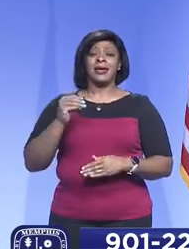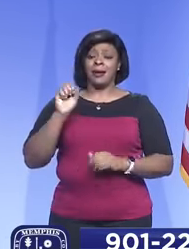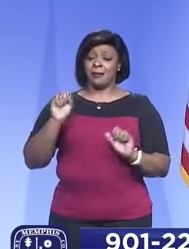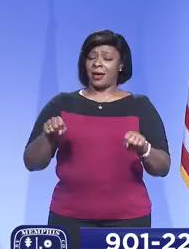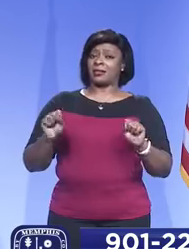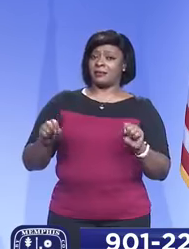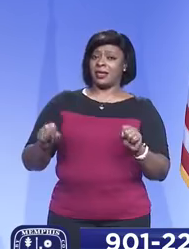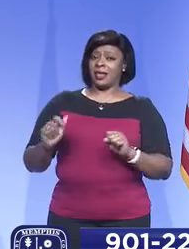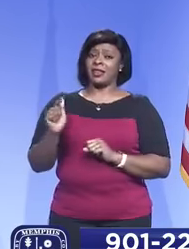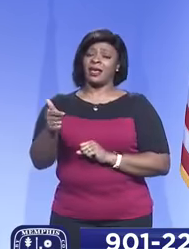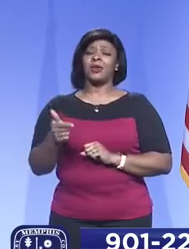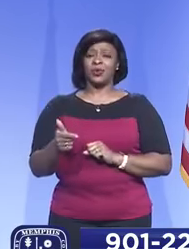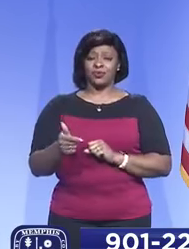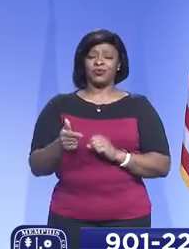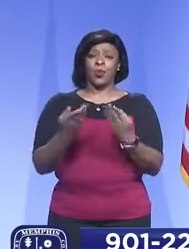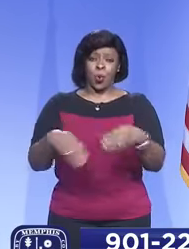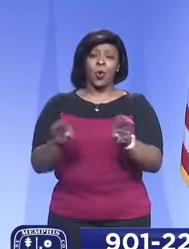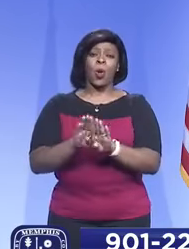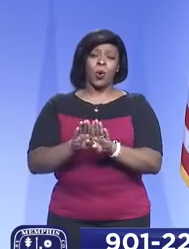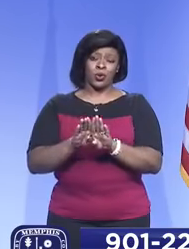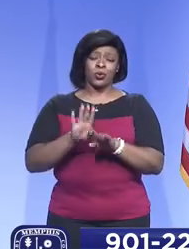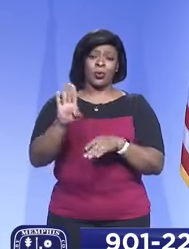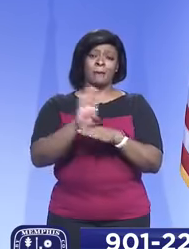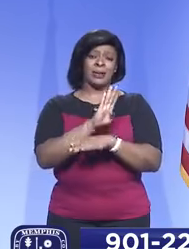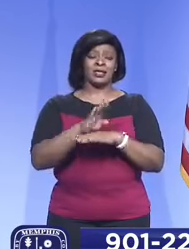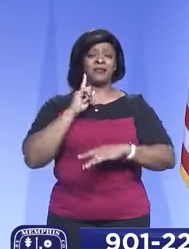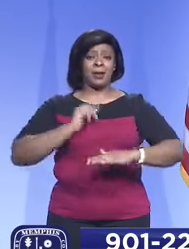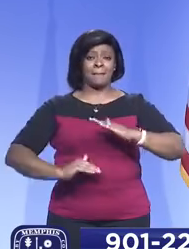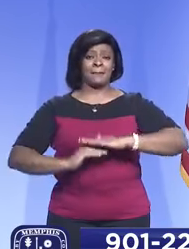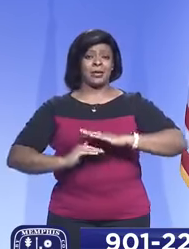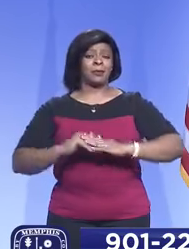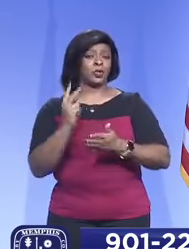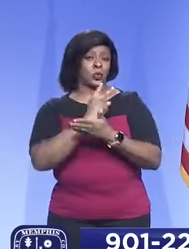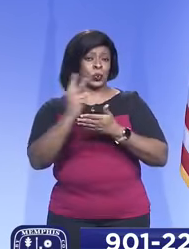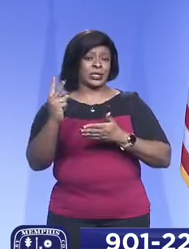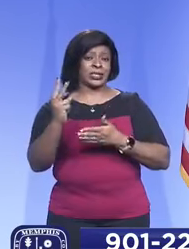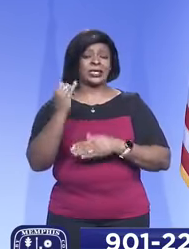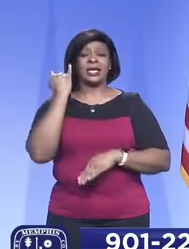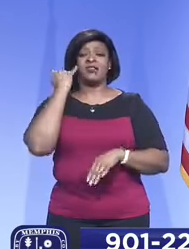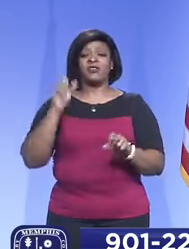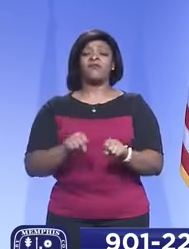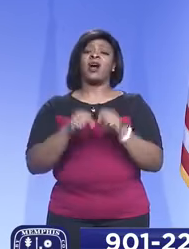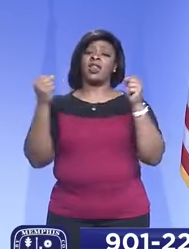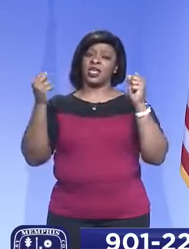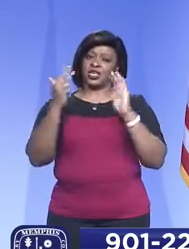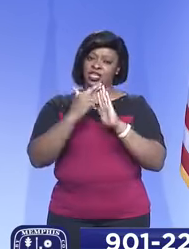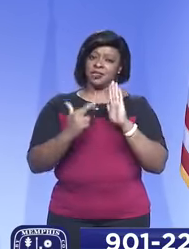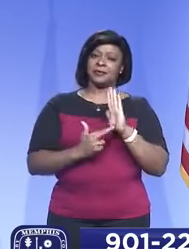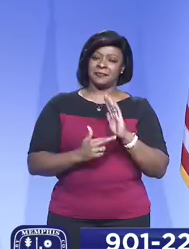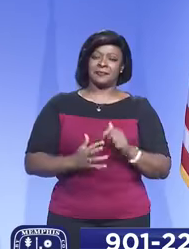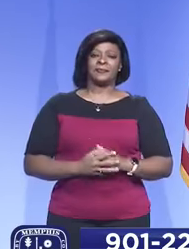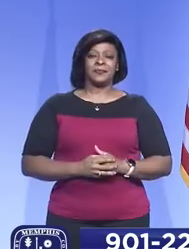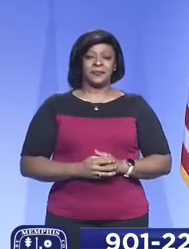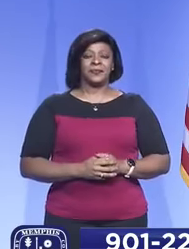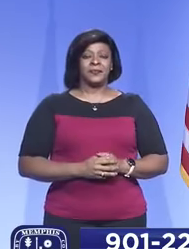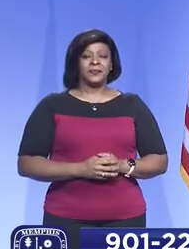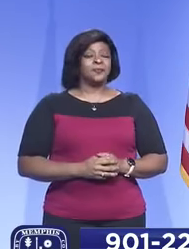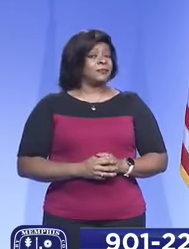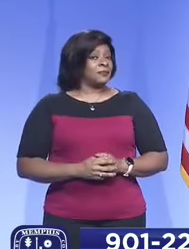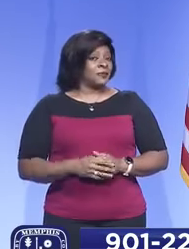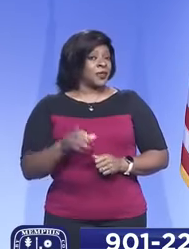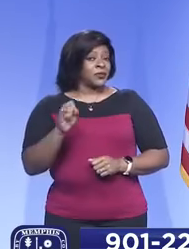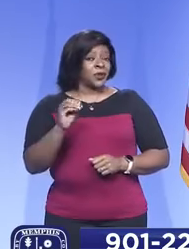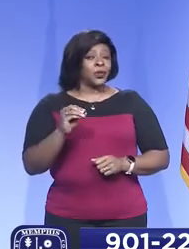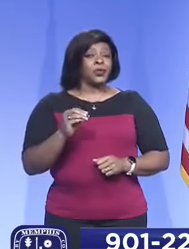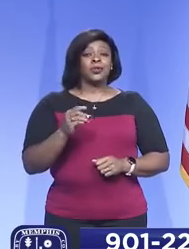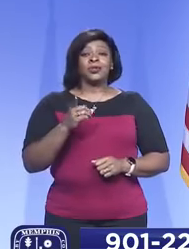subsequently eventually close for a minimum of 2 weeks if you're in violation. And so